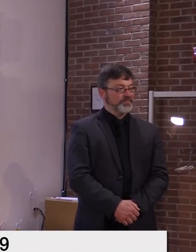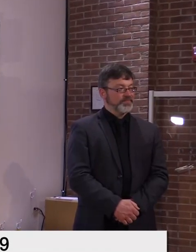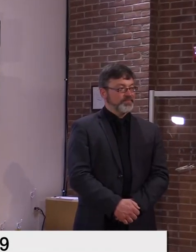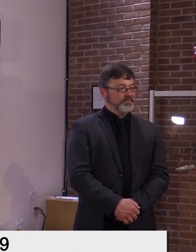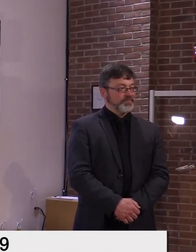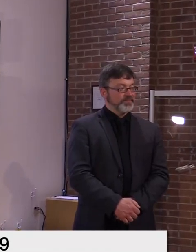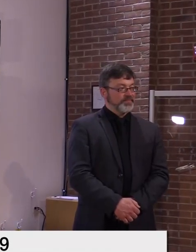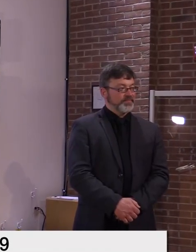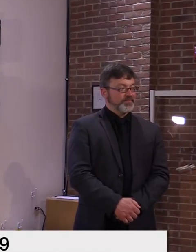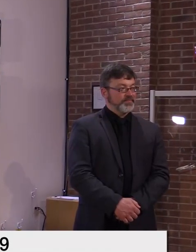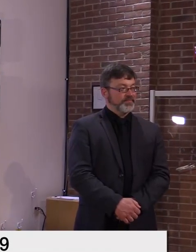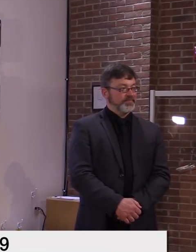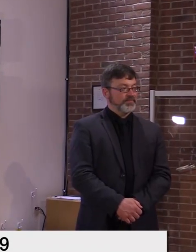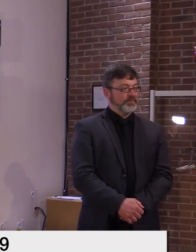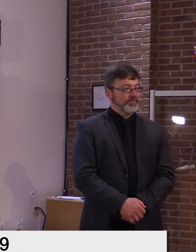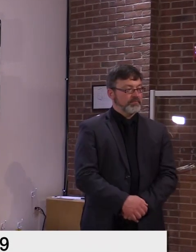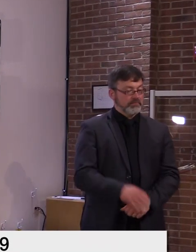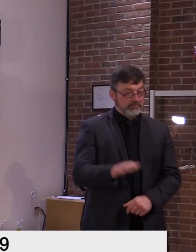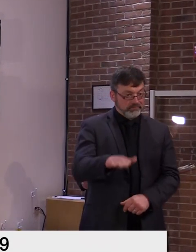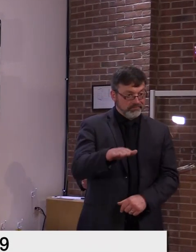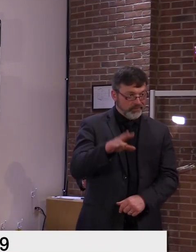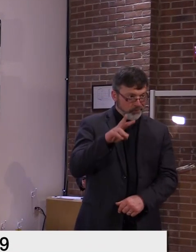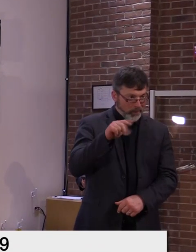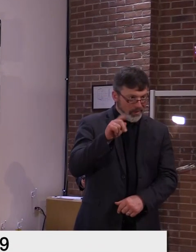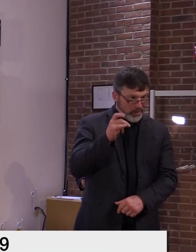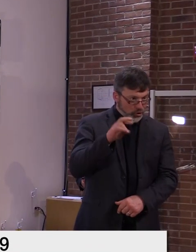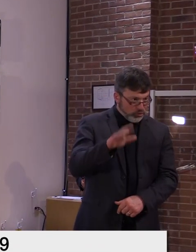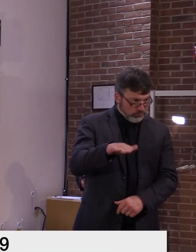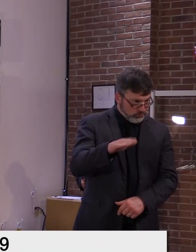Aaron B.T. Digger.